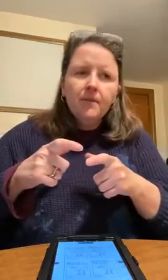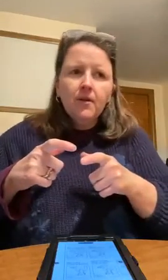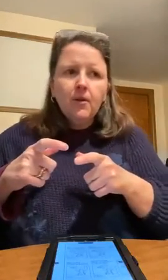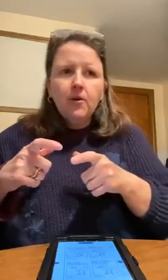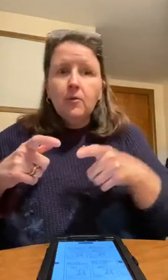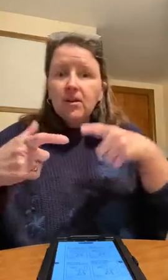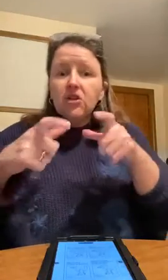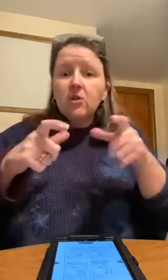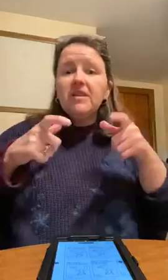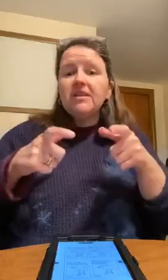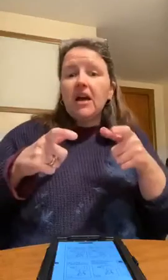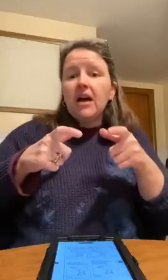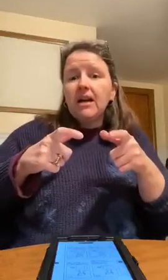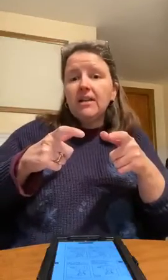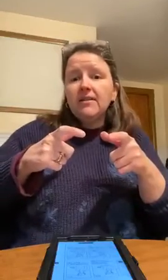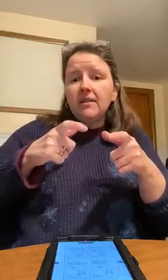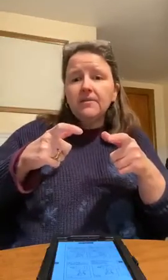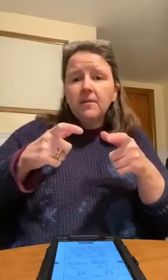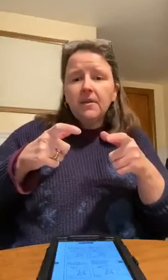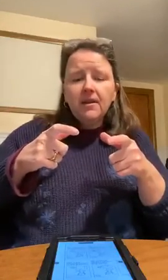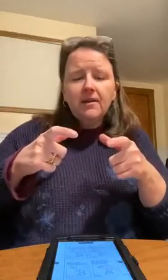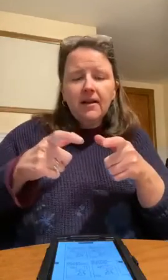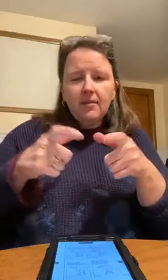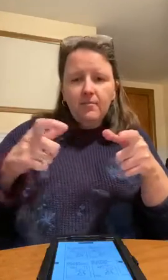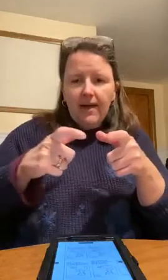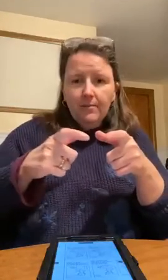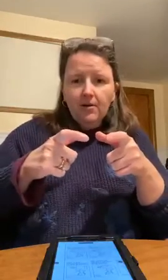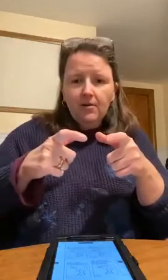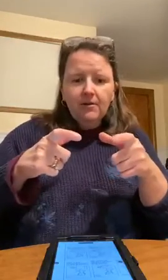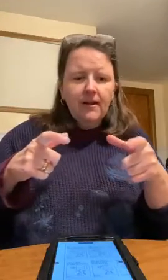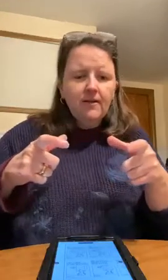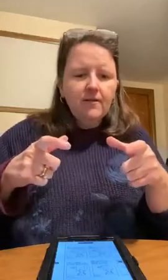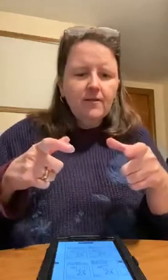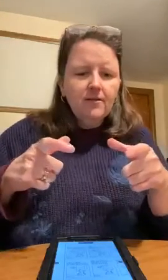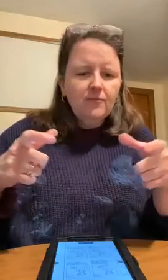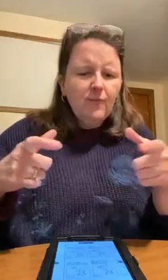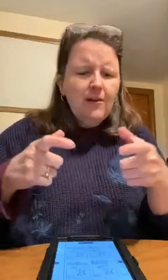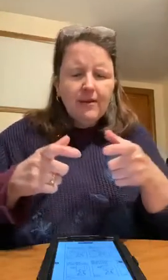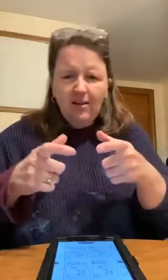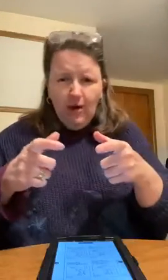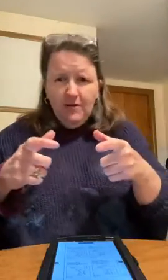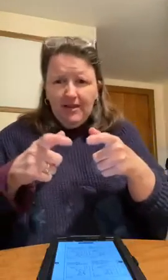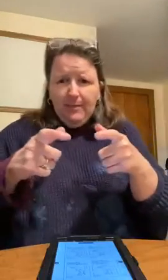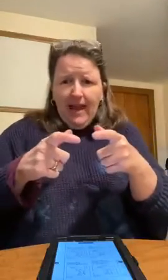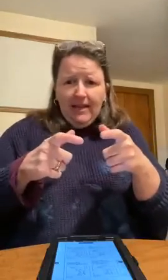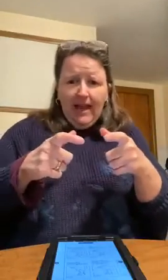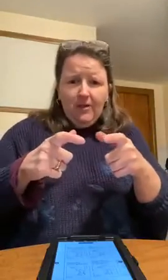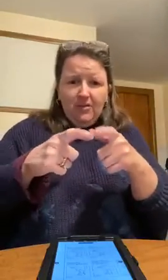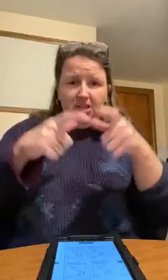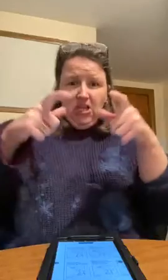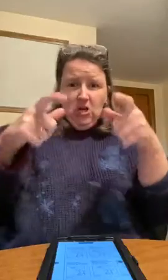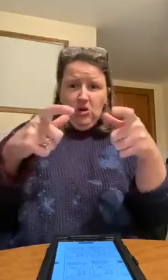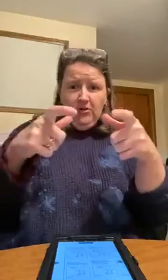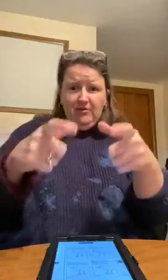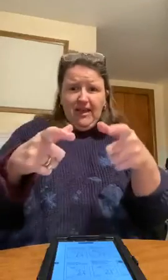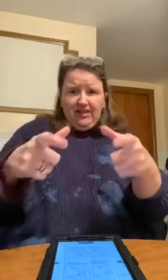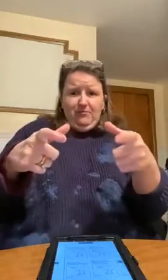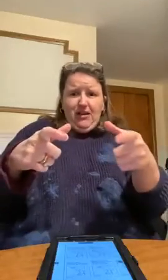Or you want to show the size of something like a hamburger, like, wow, this pancake was huge. It was actually pretty